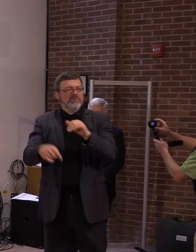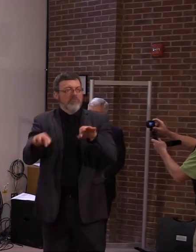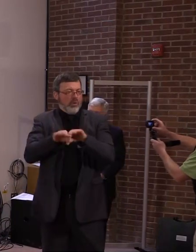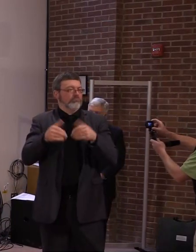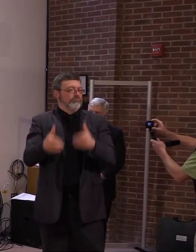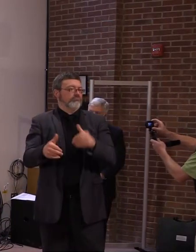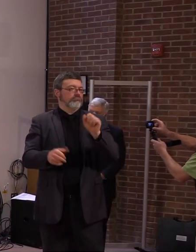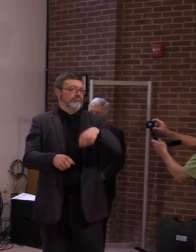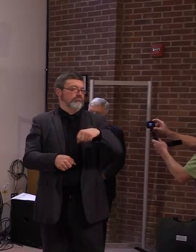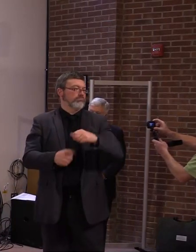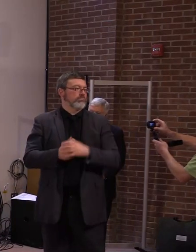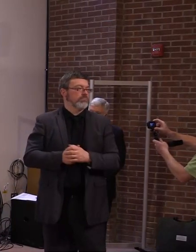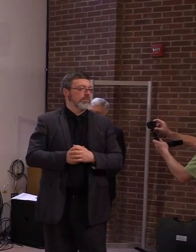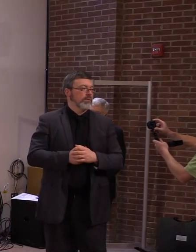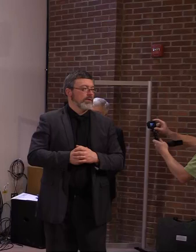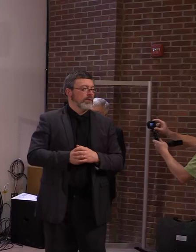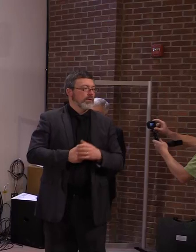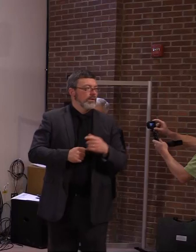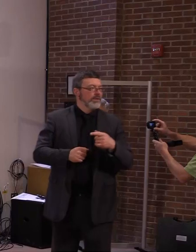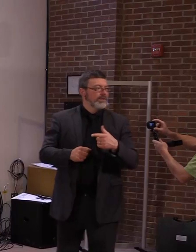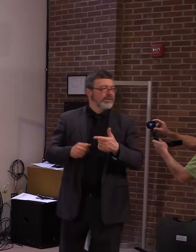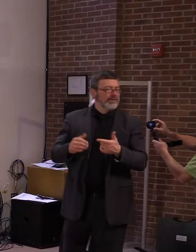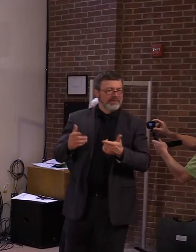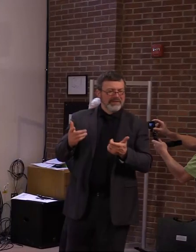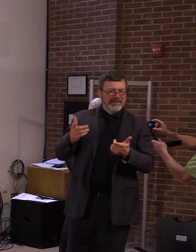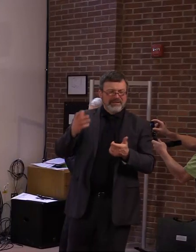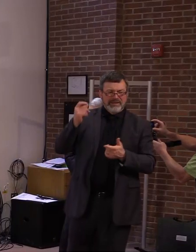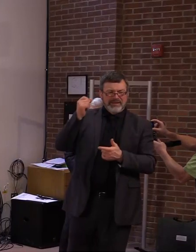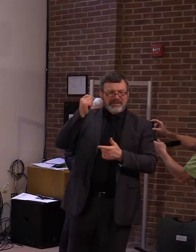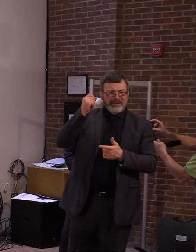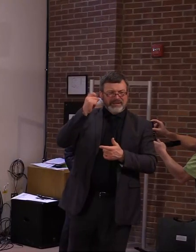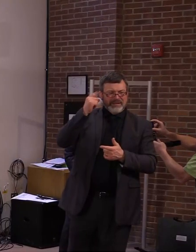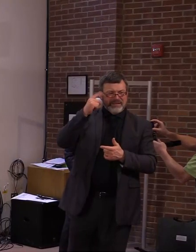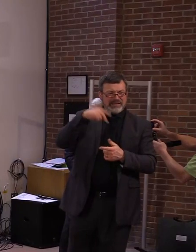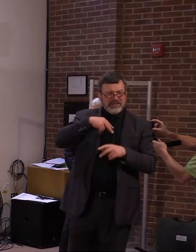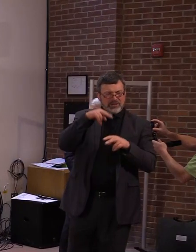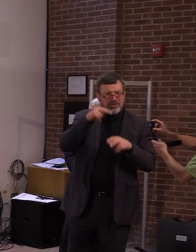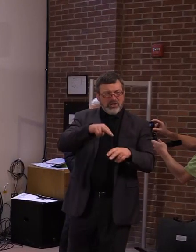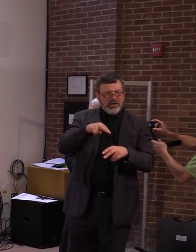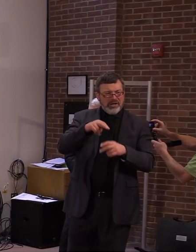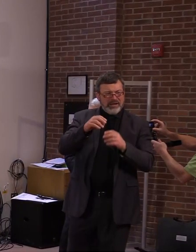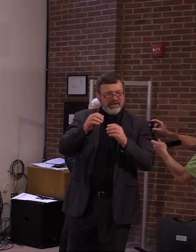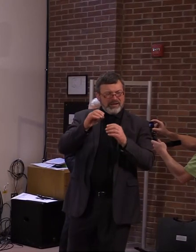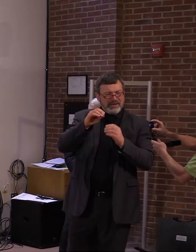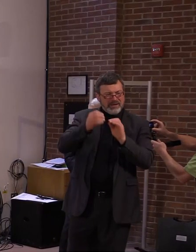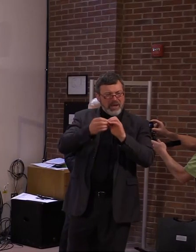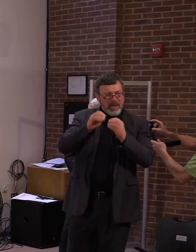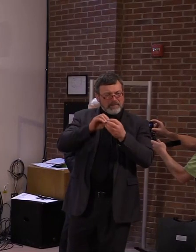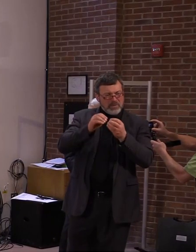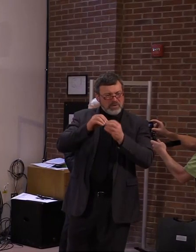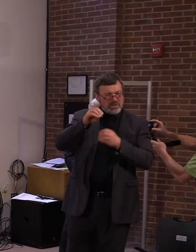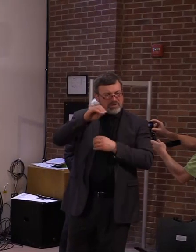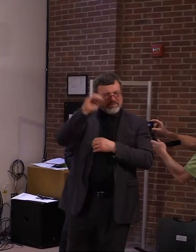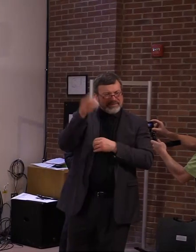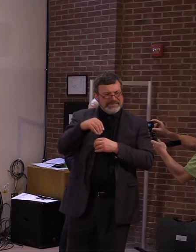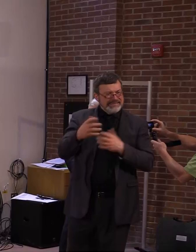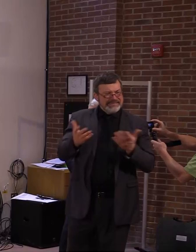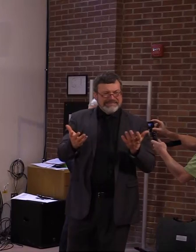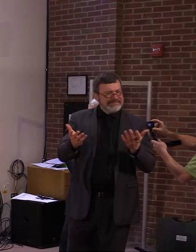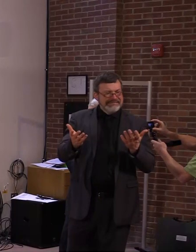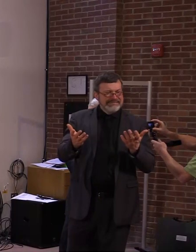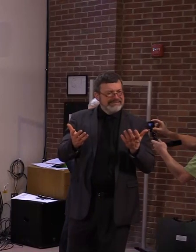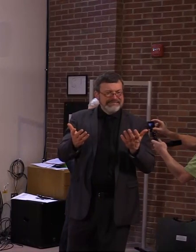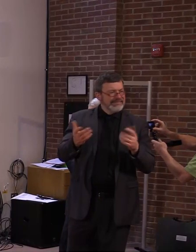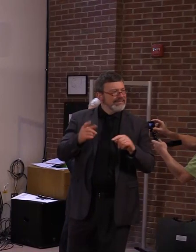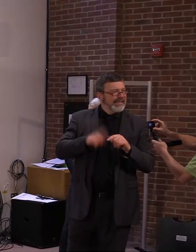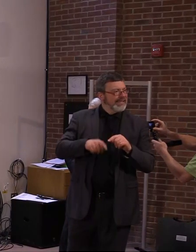You said you can't give the number of the percentage. Can you give a rough idea? I mean, are we talking 3%, 30%, 90%?